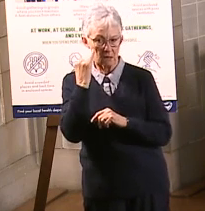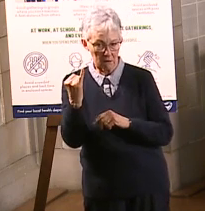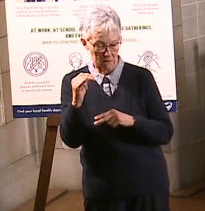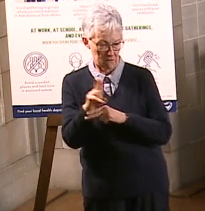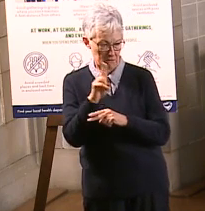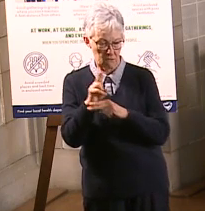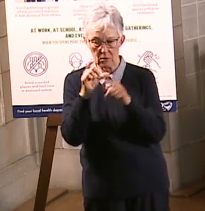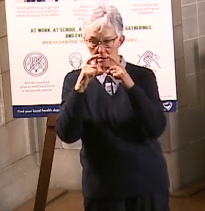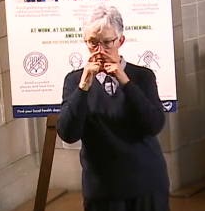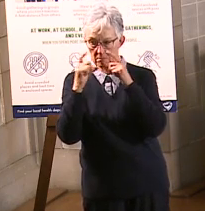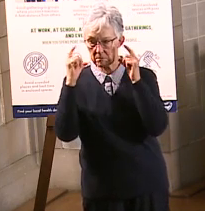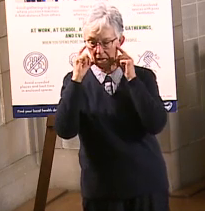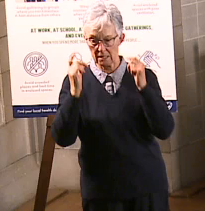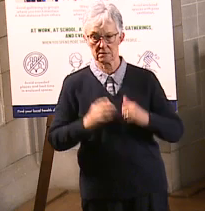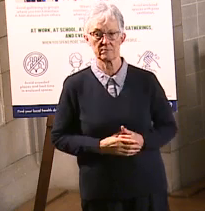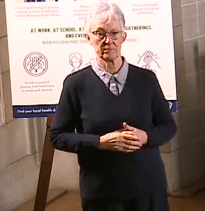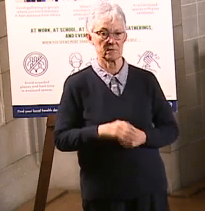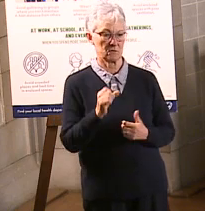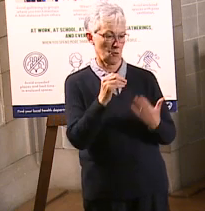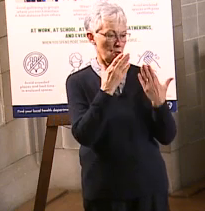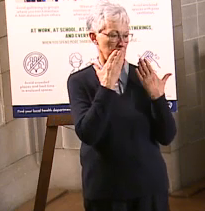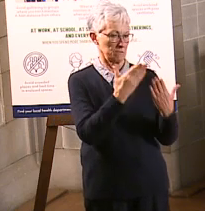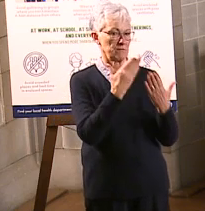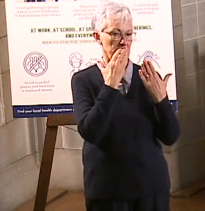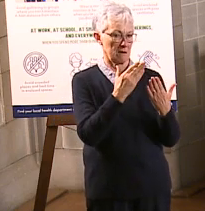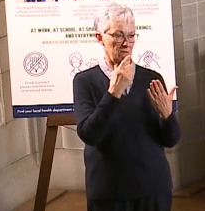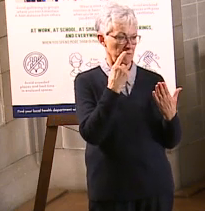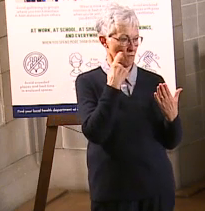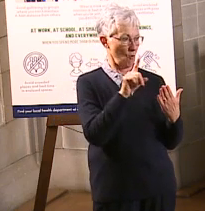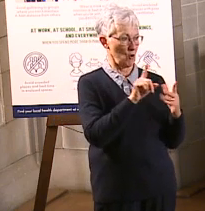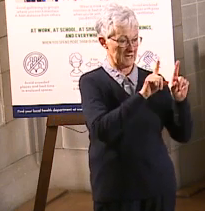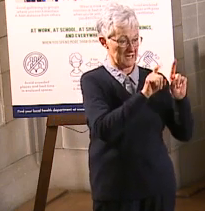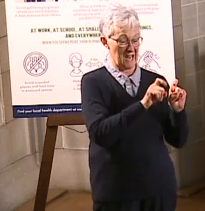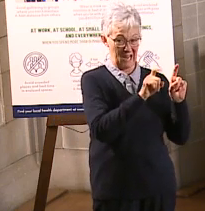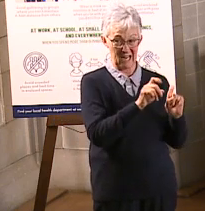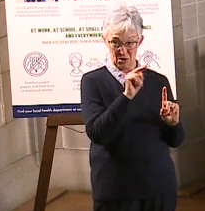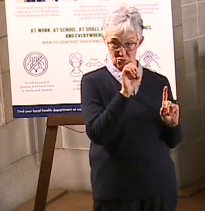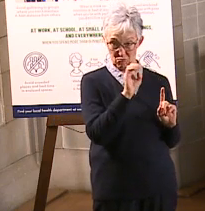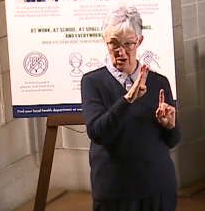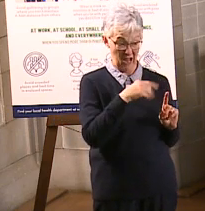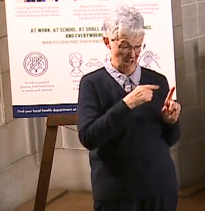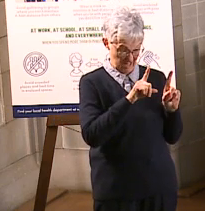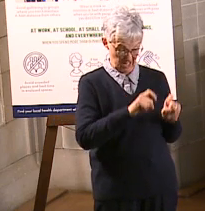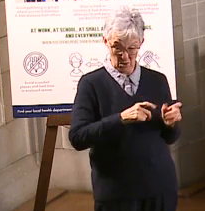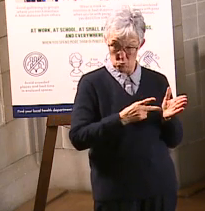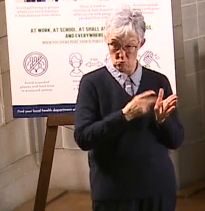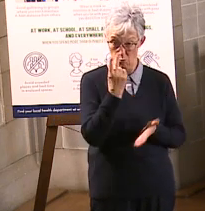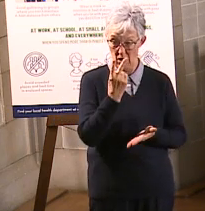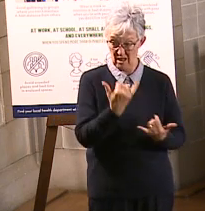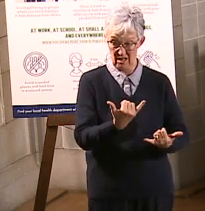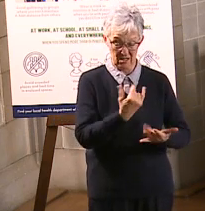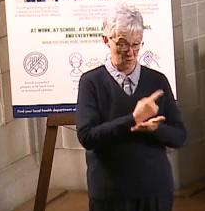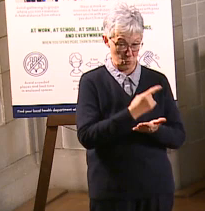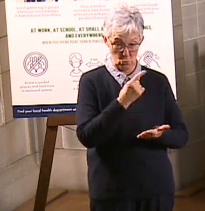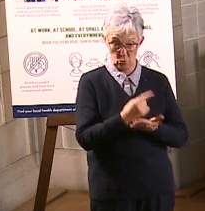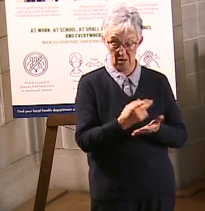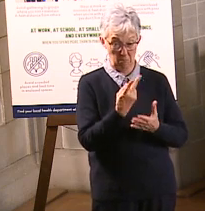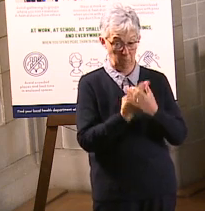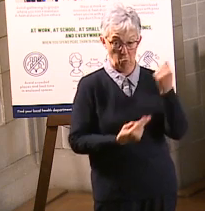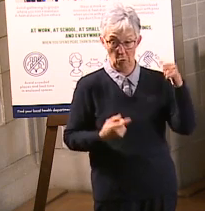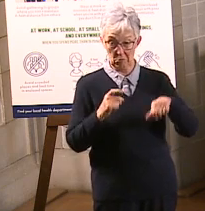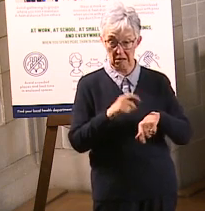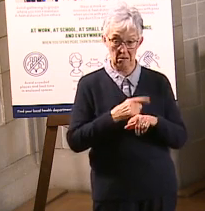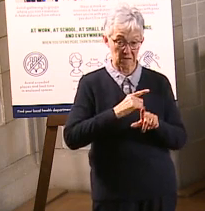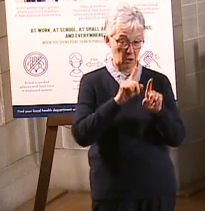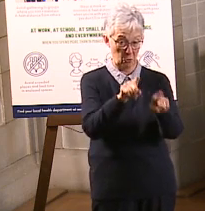everybody who's helped out with that. And Test Nebraska, they did a great job. I actually got tested twice this week, and both times it was very, very slick.